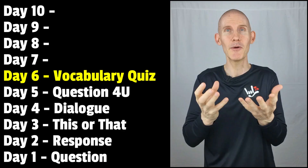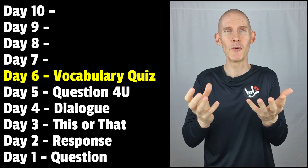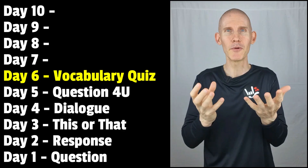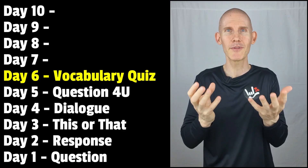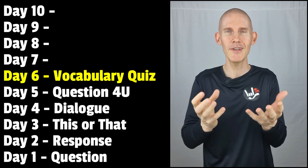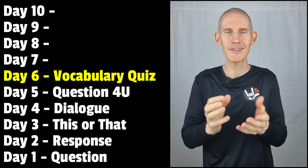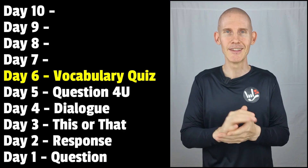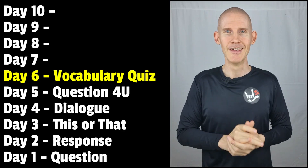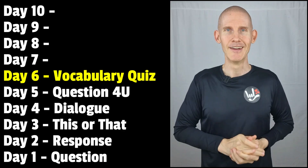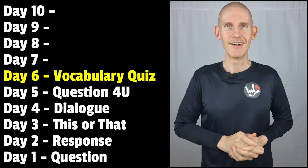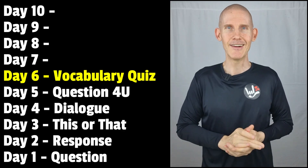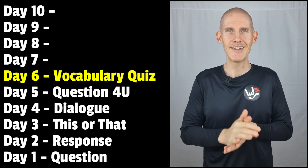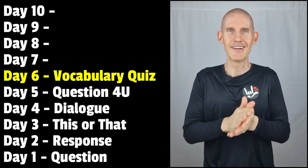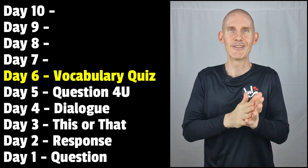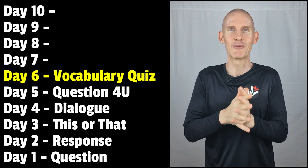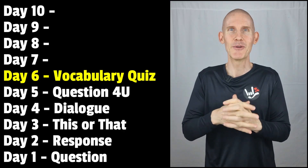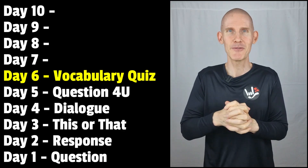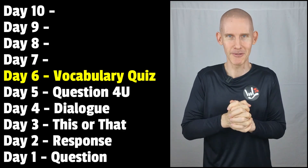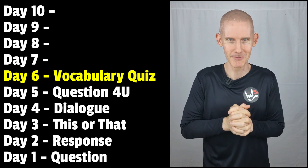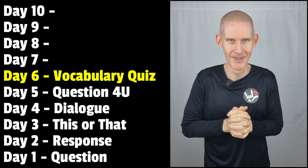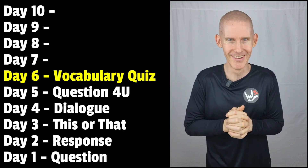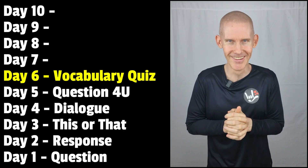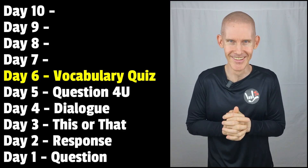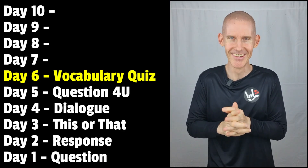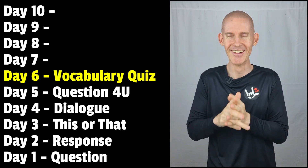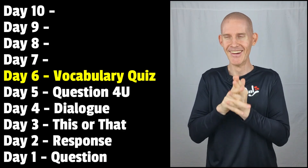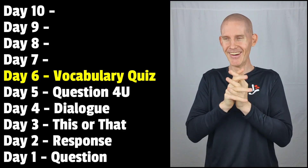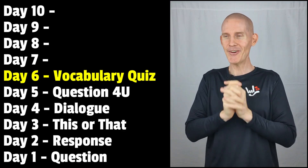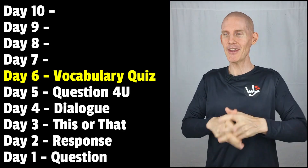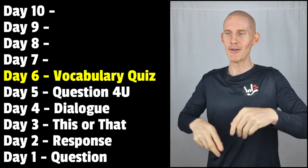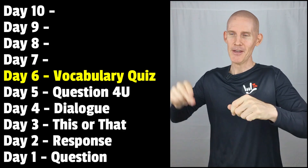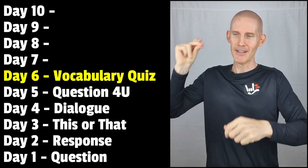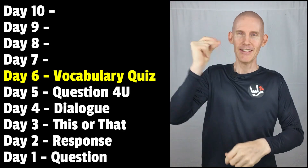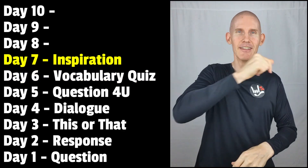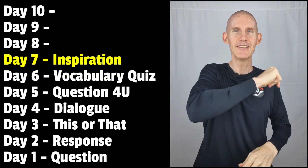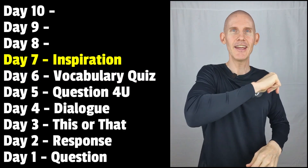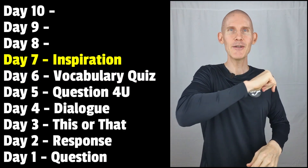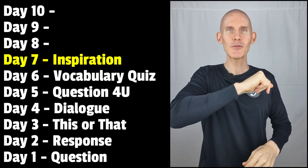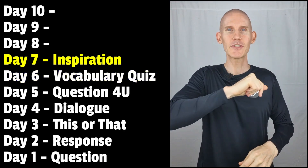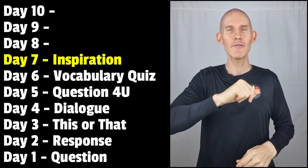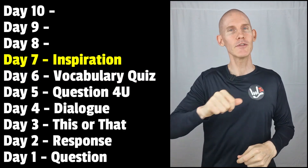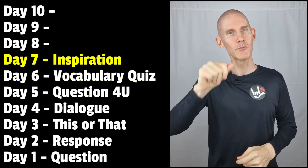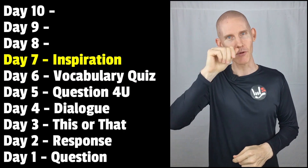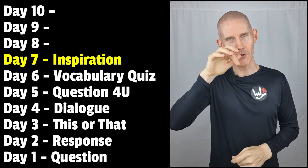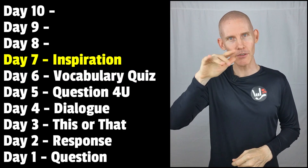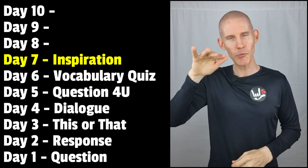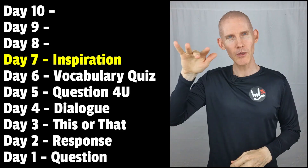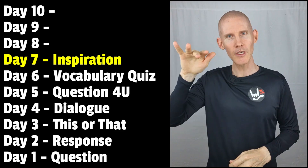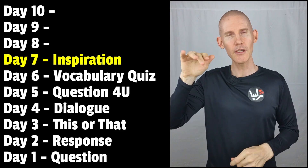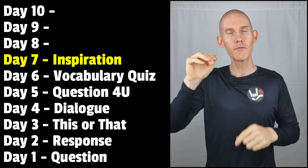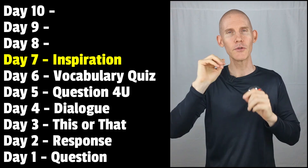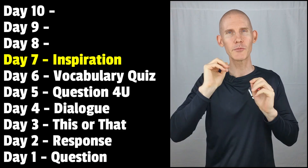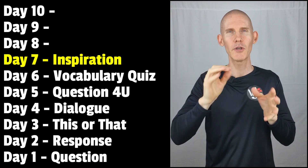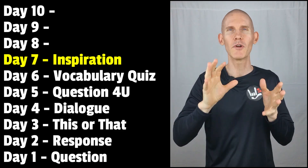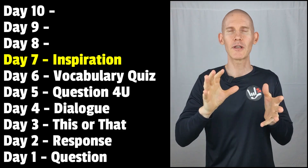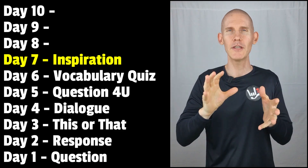more things. It's wonderful. Okay. Day number 7 is more fingerspelling again, fingerspelling recognition,